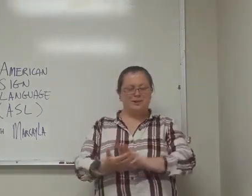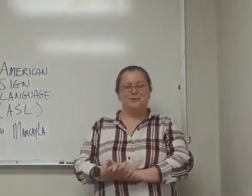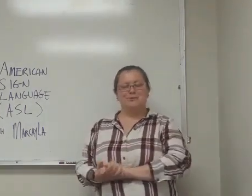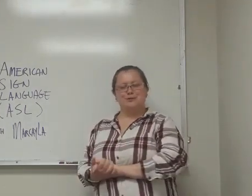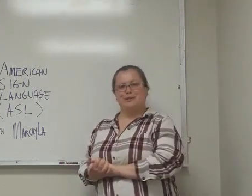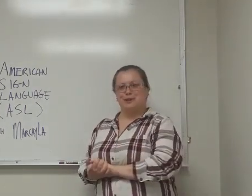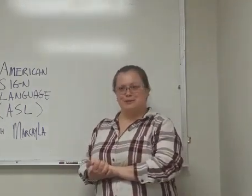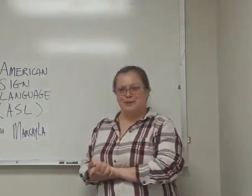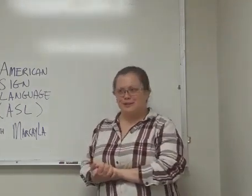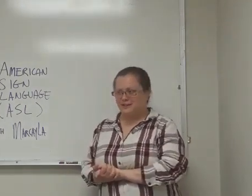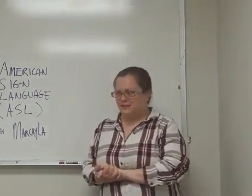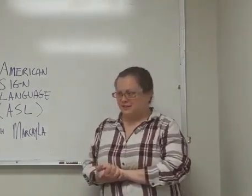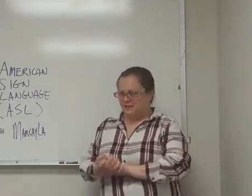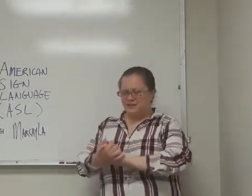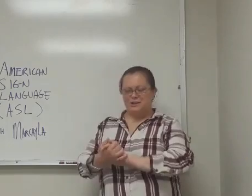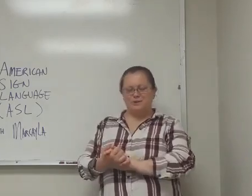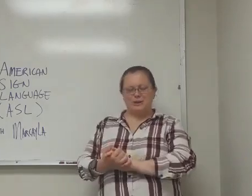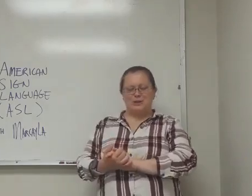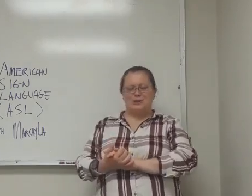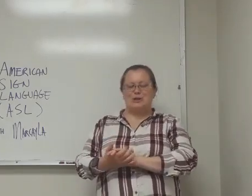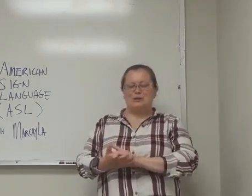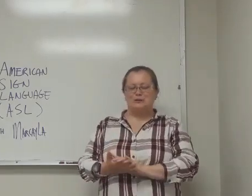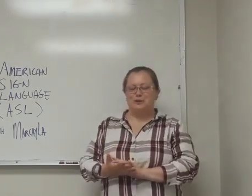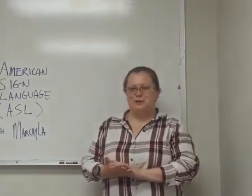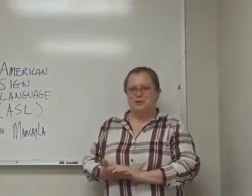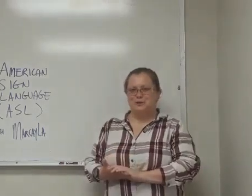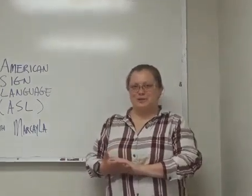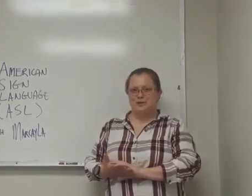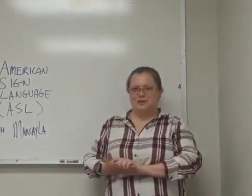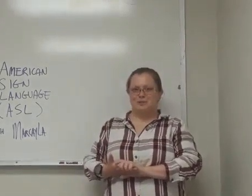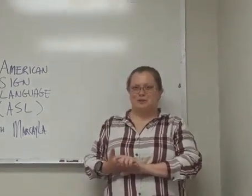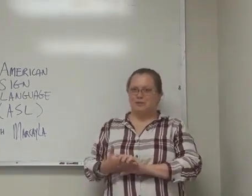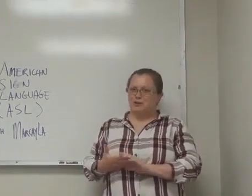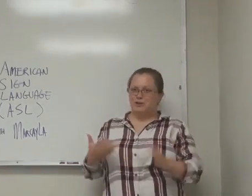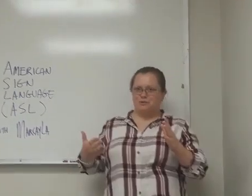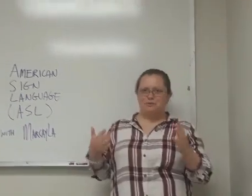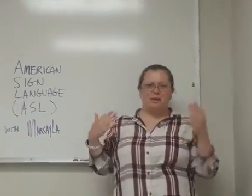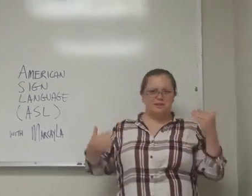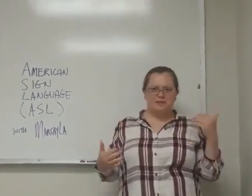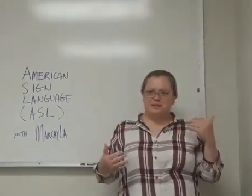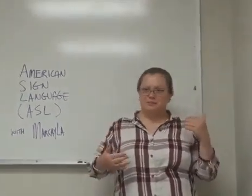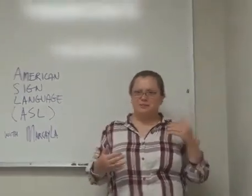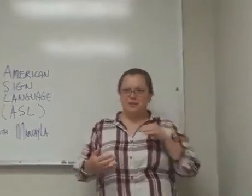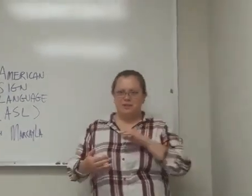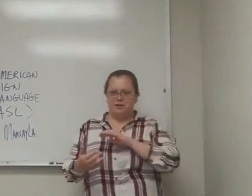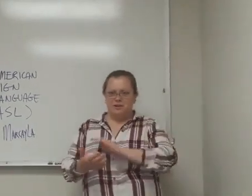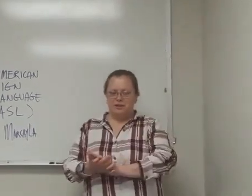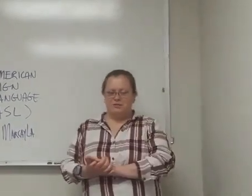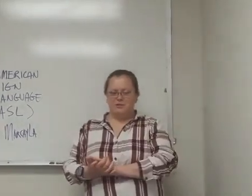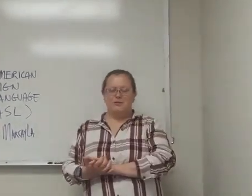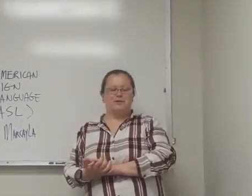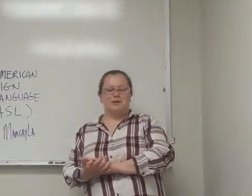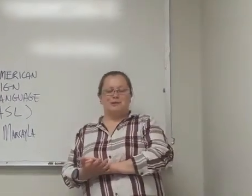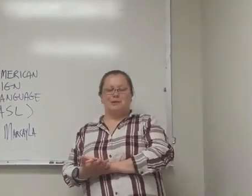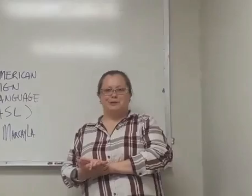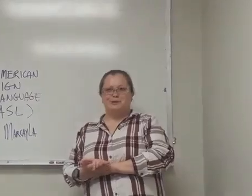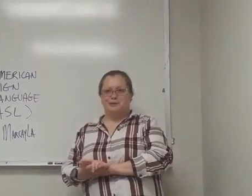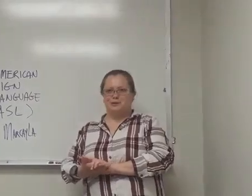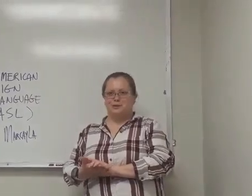Cottonwood Public Library. We're going to start off with doing some refresher from last time, from a few months ago.